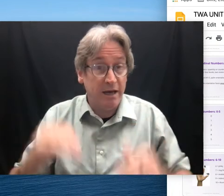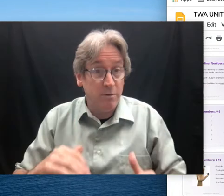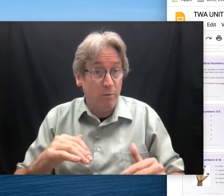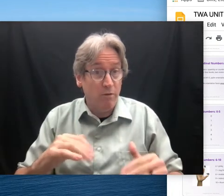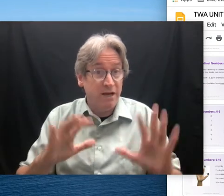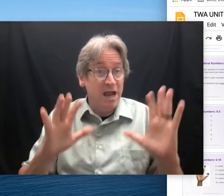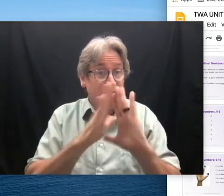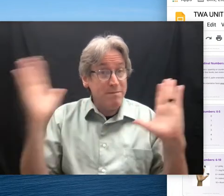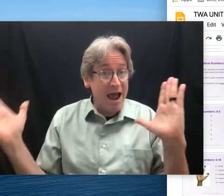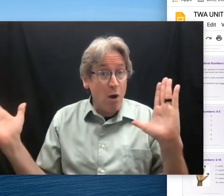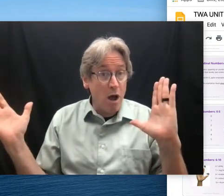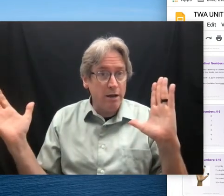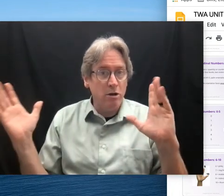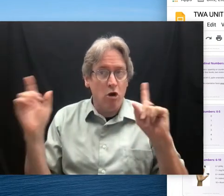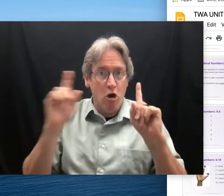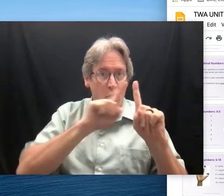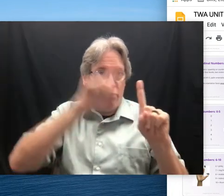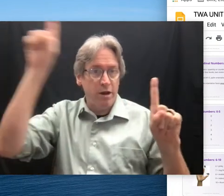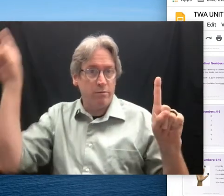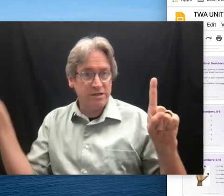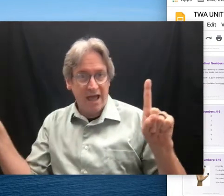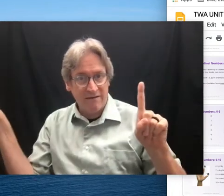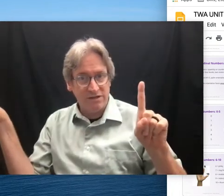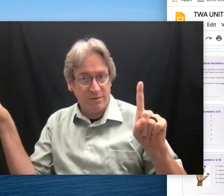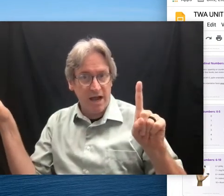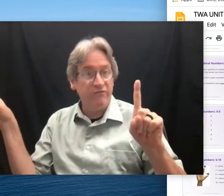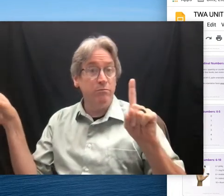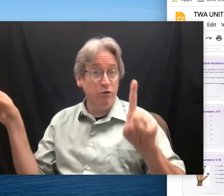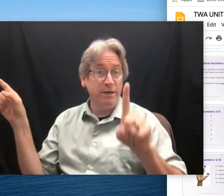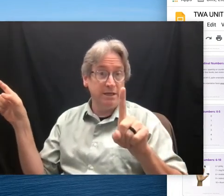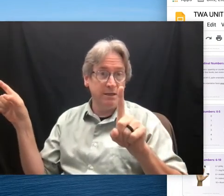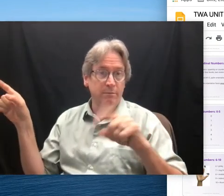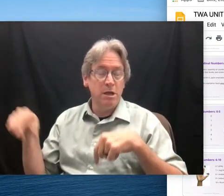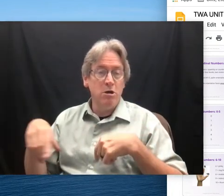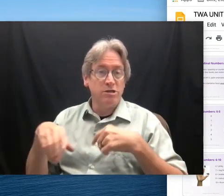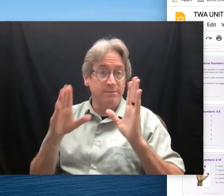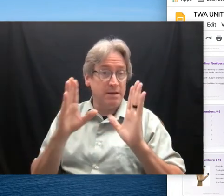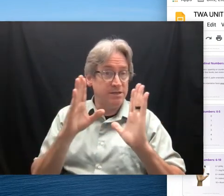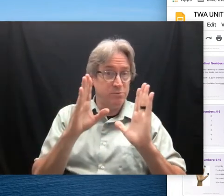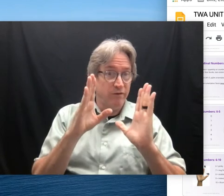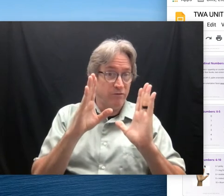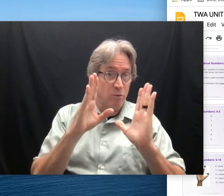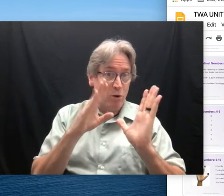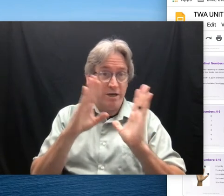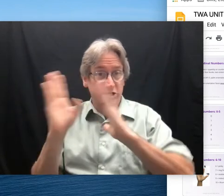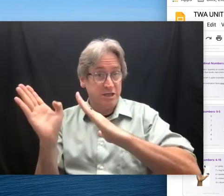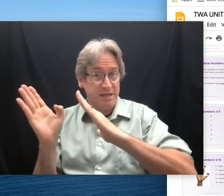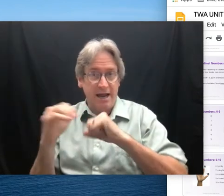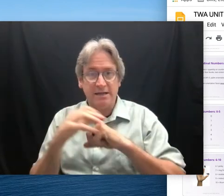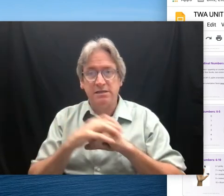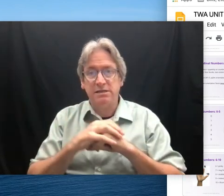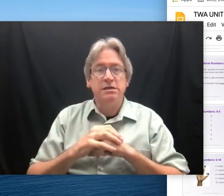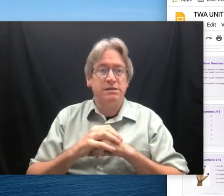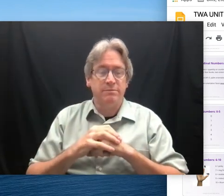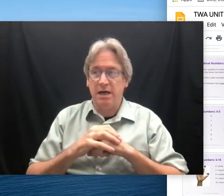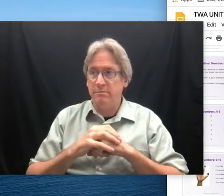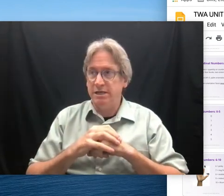Now we get into more moving. From now on, all the numbers have some kind of movement in them. Sometimes it's moving from one digit to the